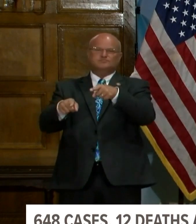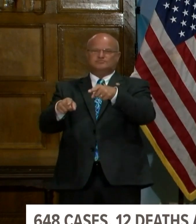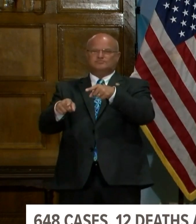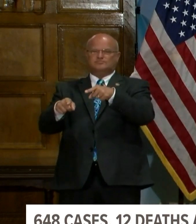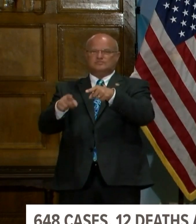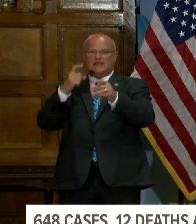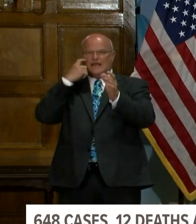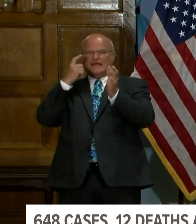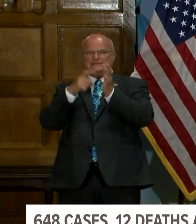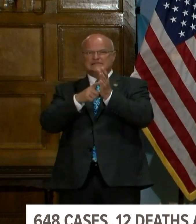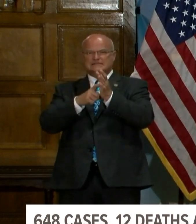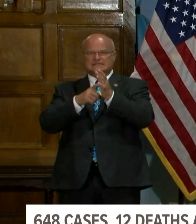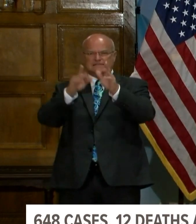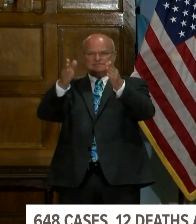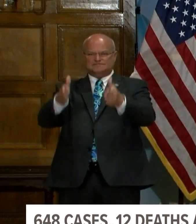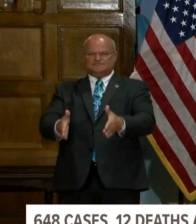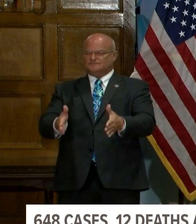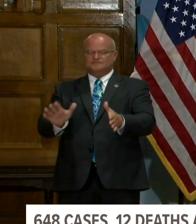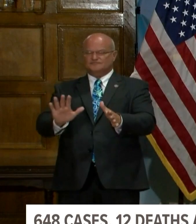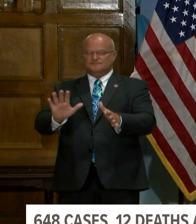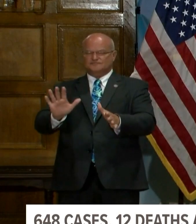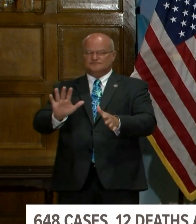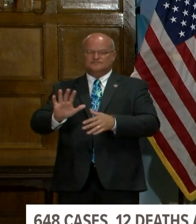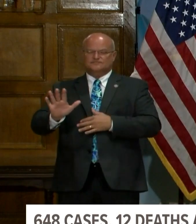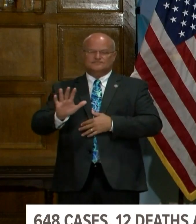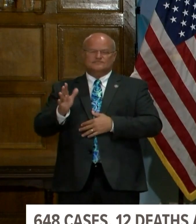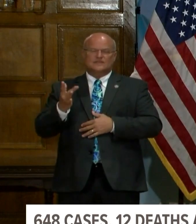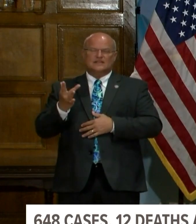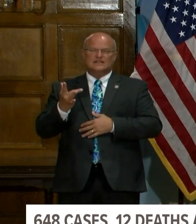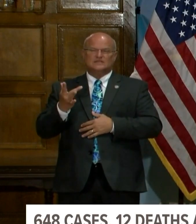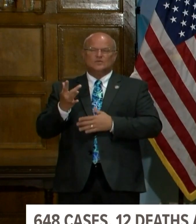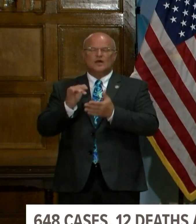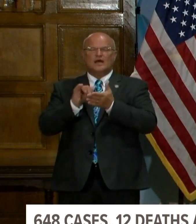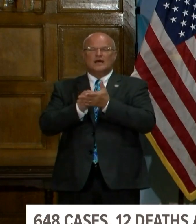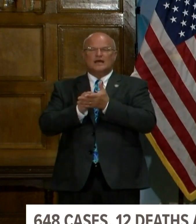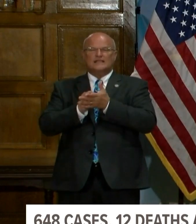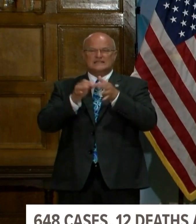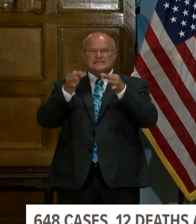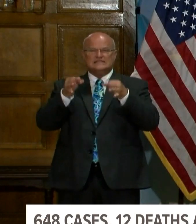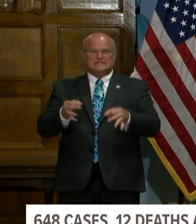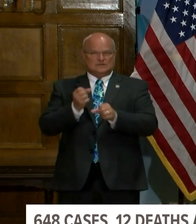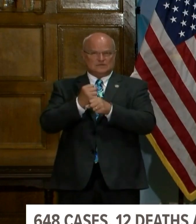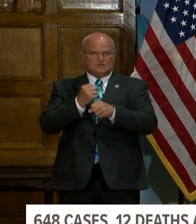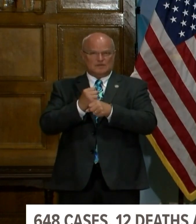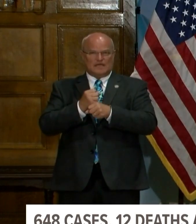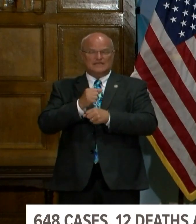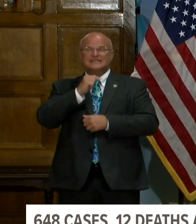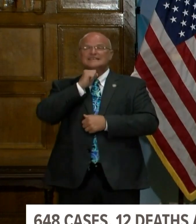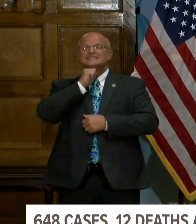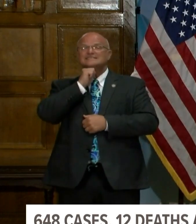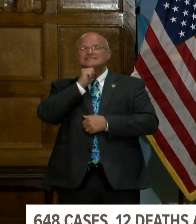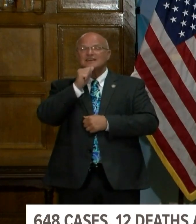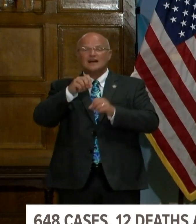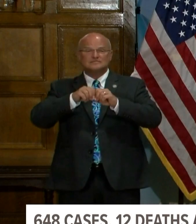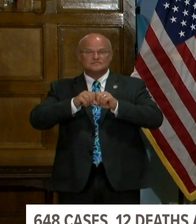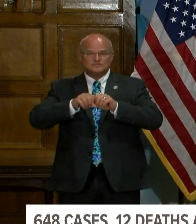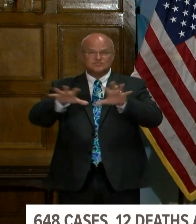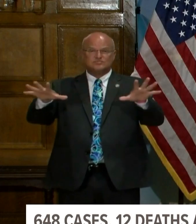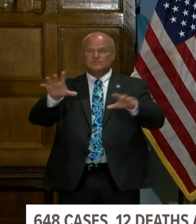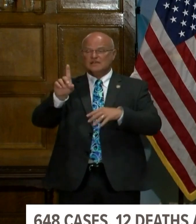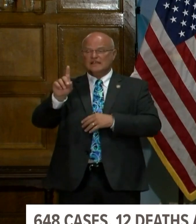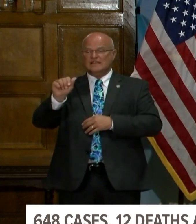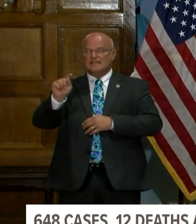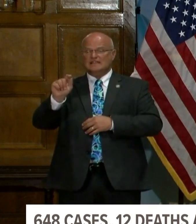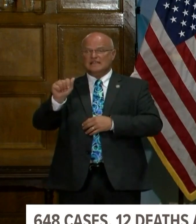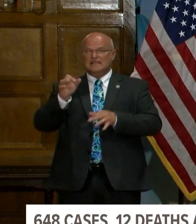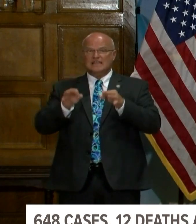their identity. And so that's why the decision was made to not put out the data